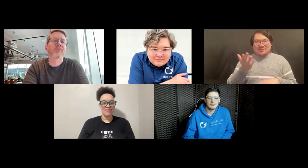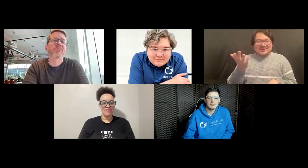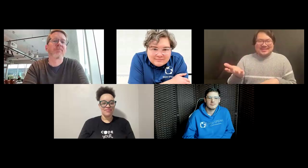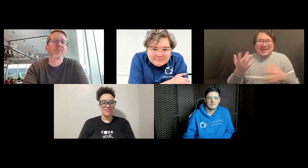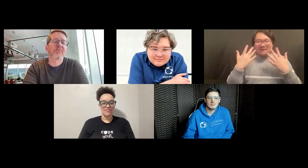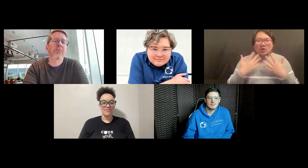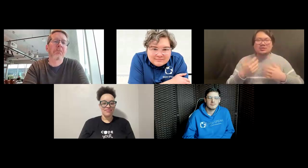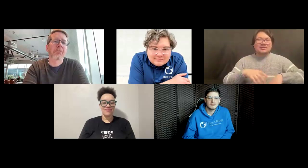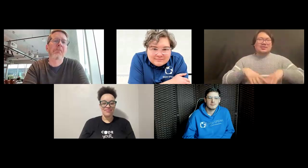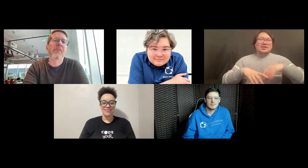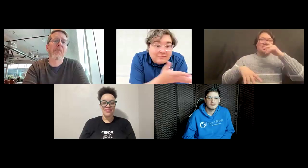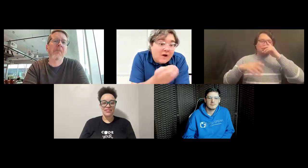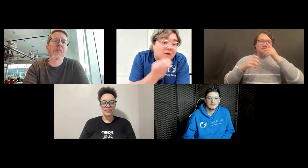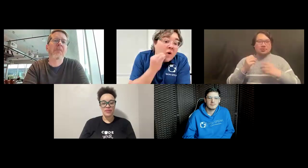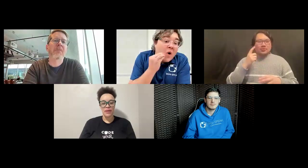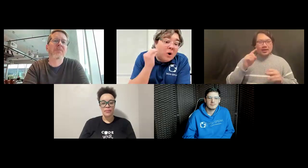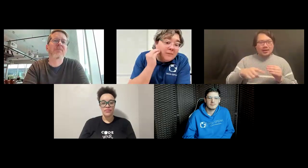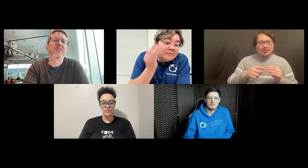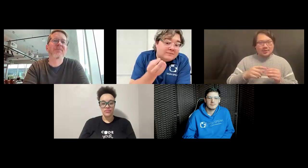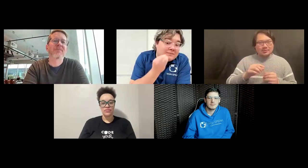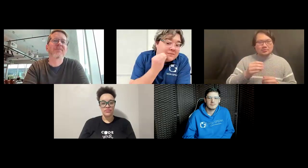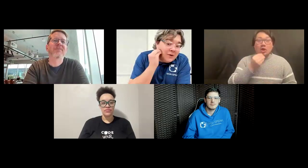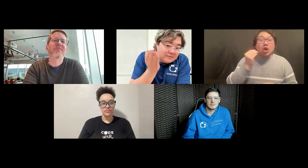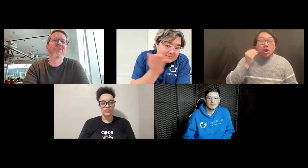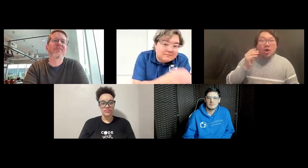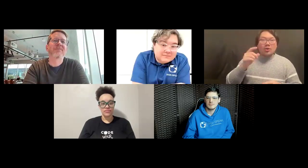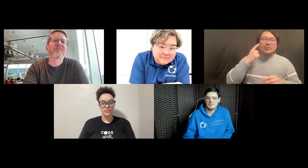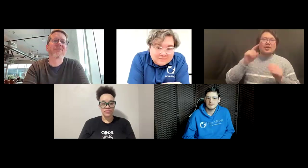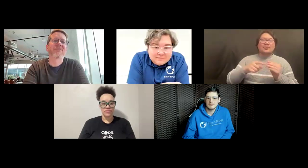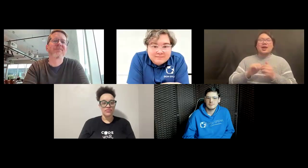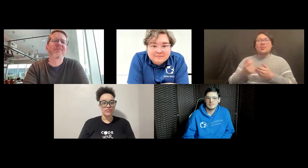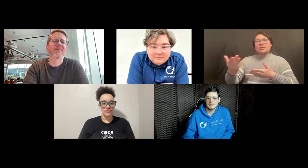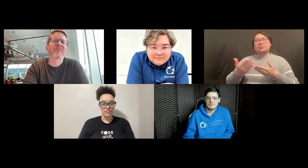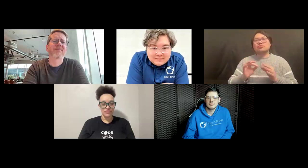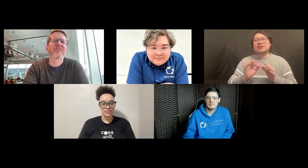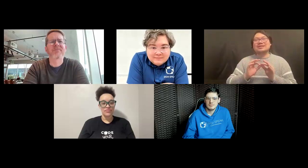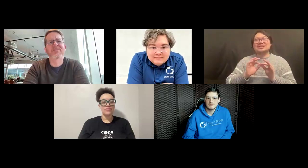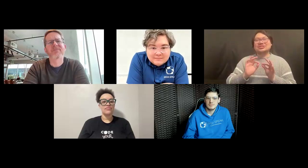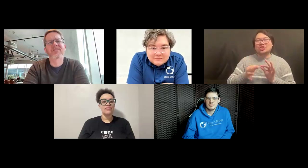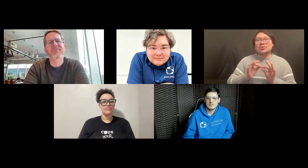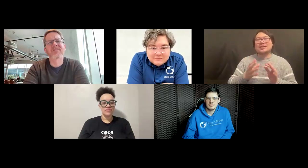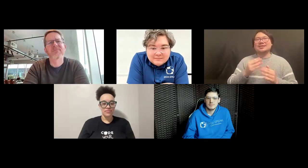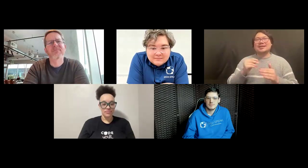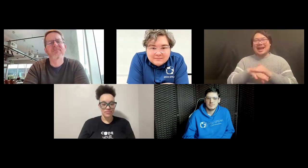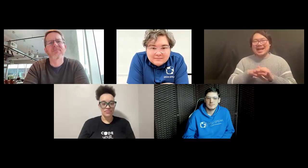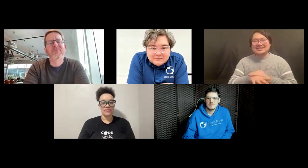it through without an interpreter present, even though it's an unfortunate situation. Or home, the other Nicholas is saying, yeah.